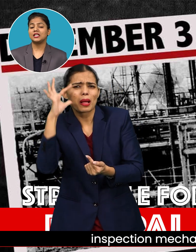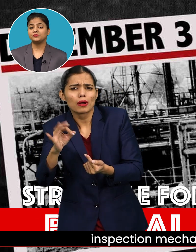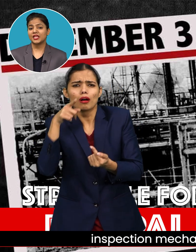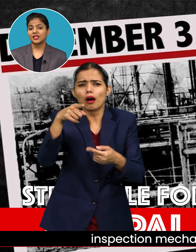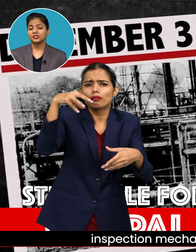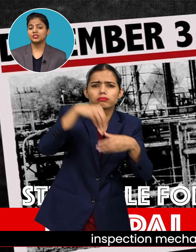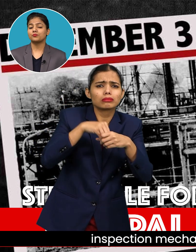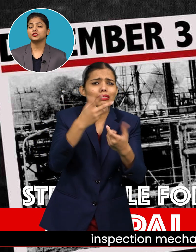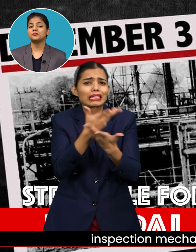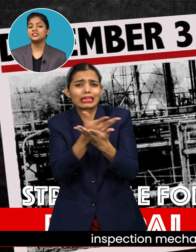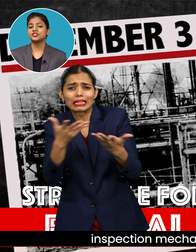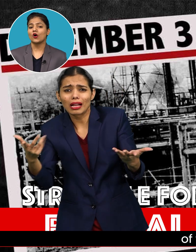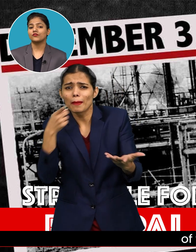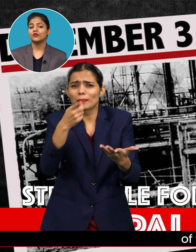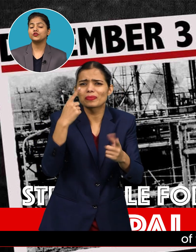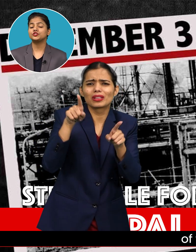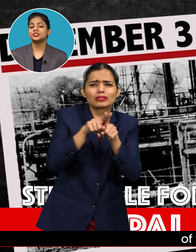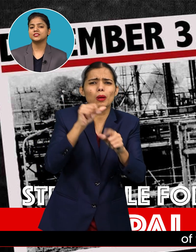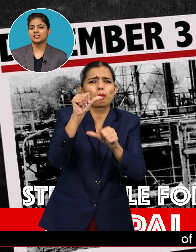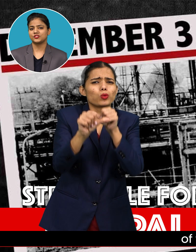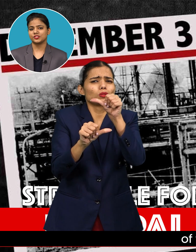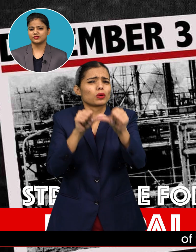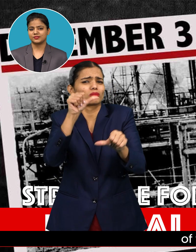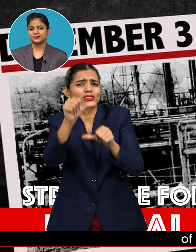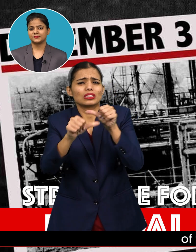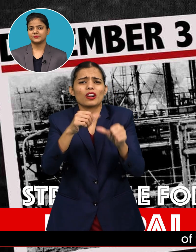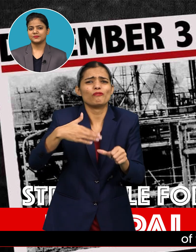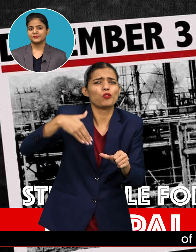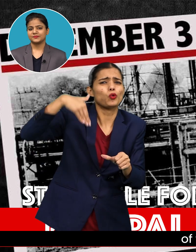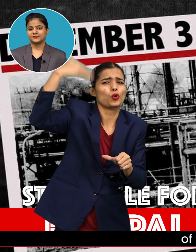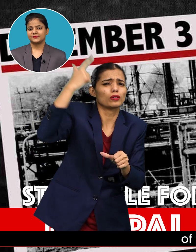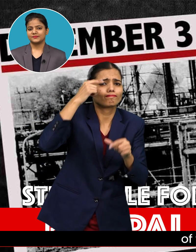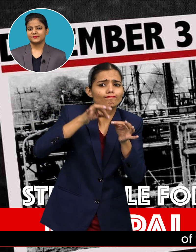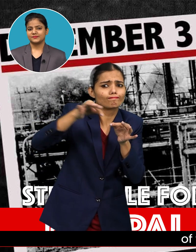to eliminate the possibility of future disasters.